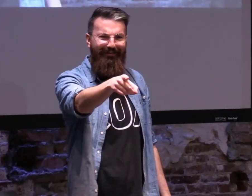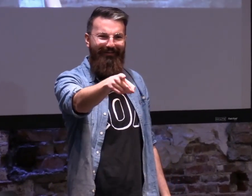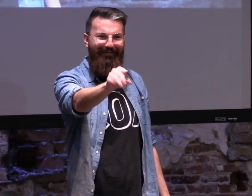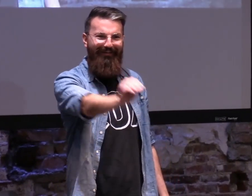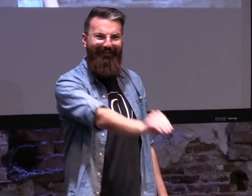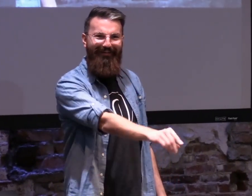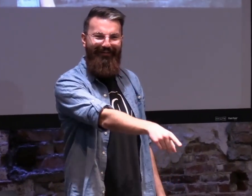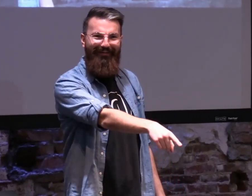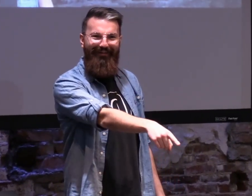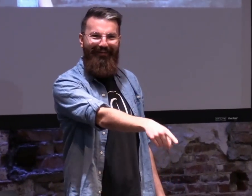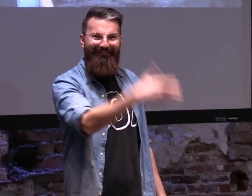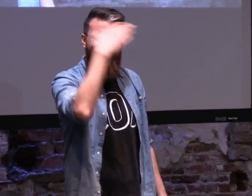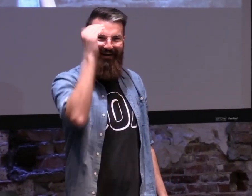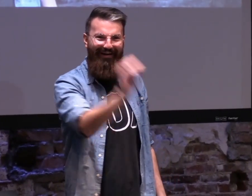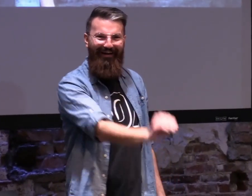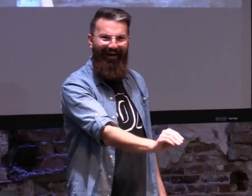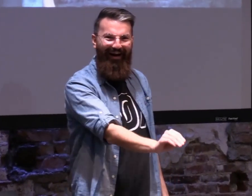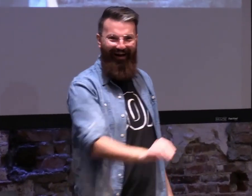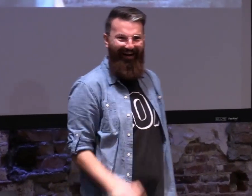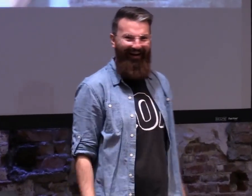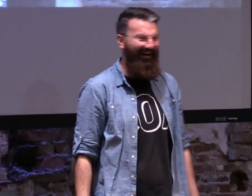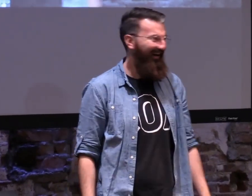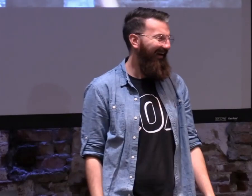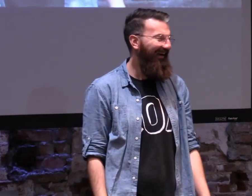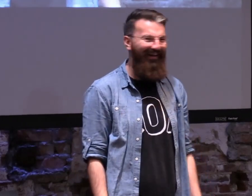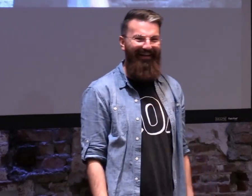Don't forget to put your object there. You walked away without.